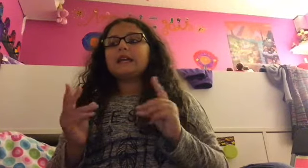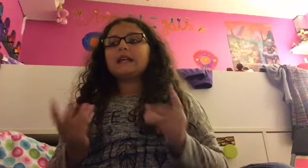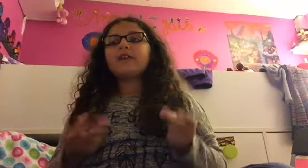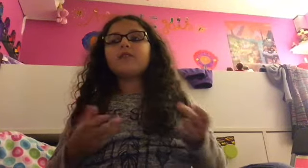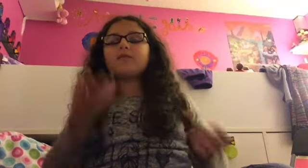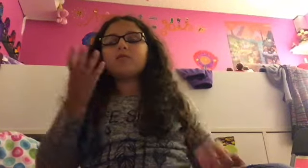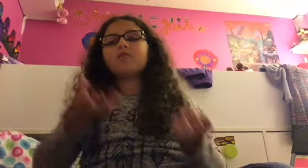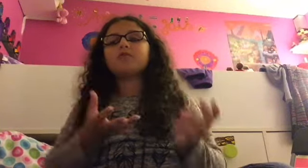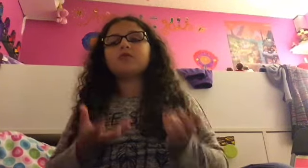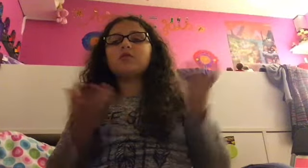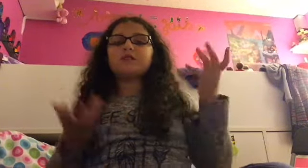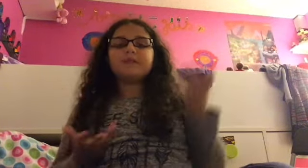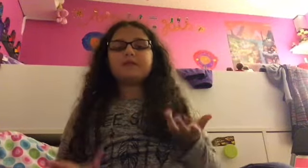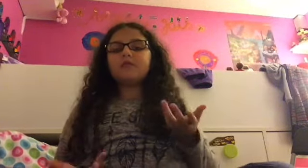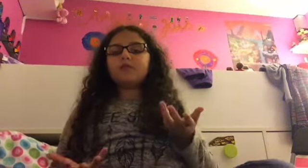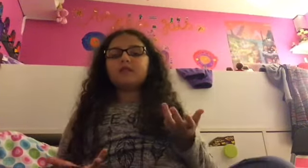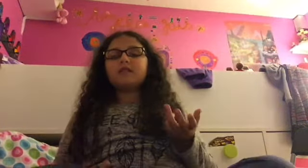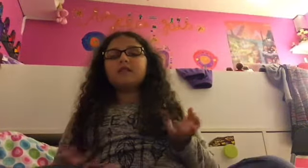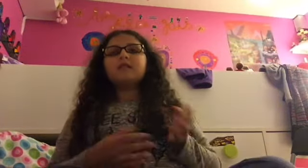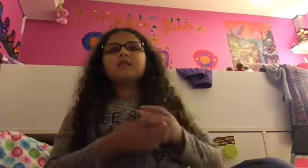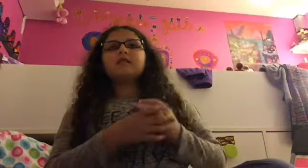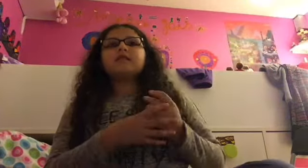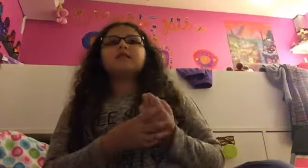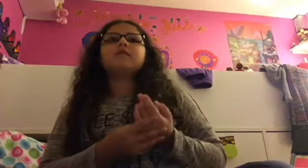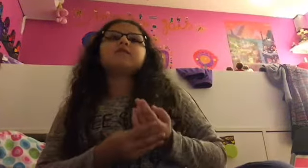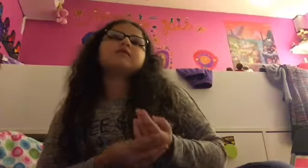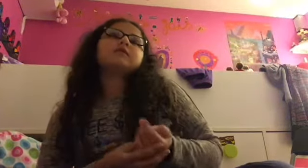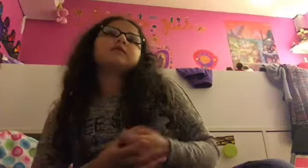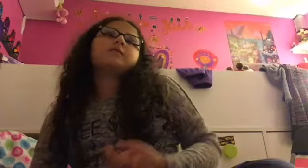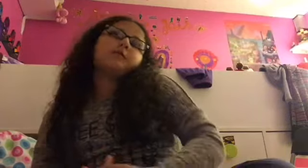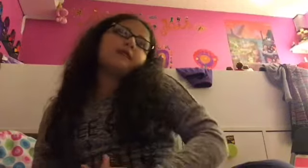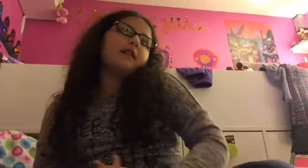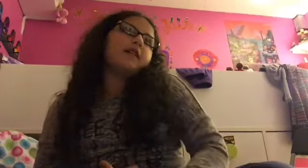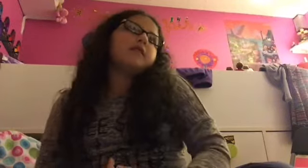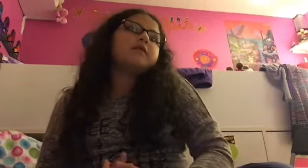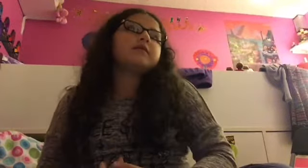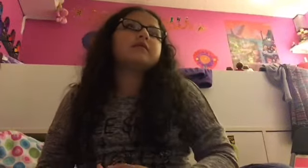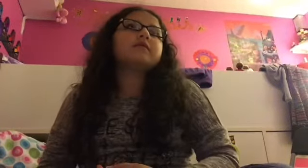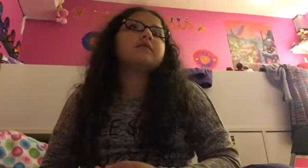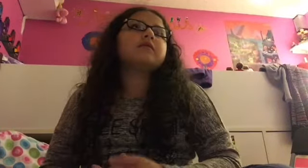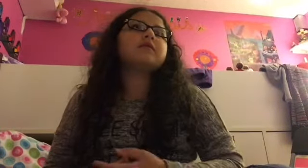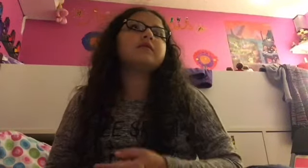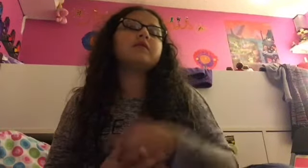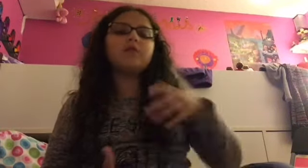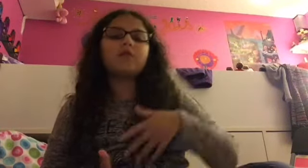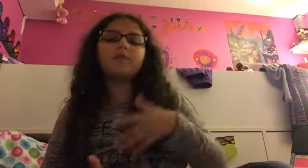yo no hablo mucho español, yo no sé por qué, yo no